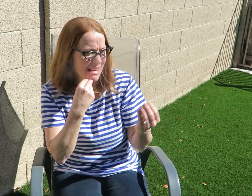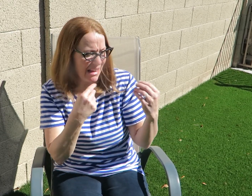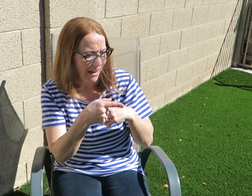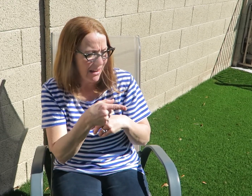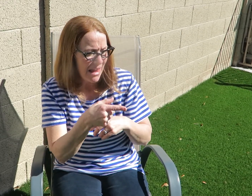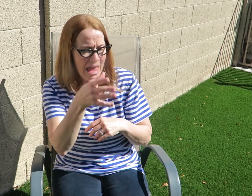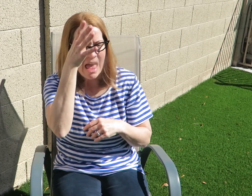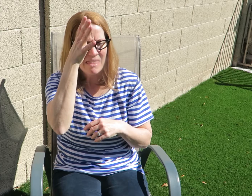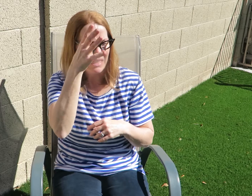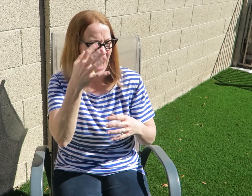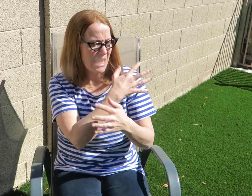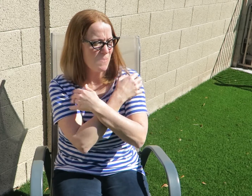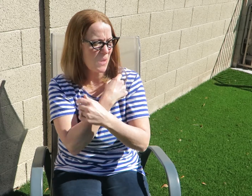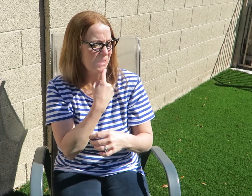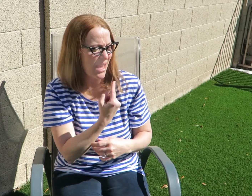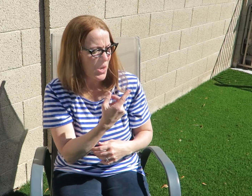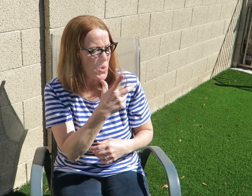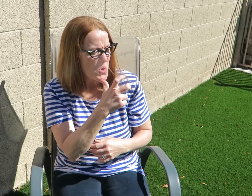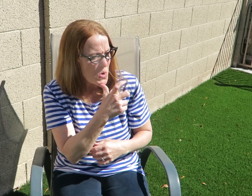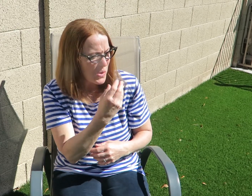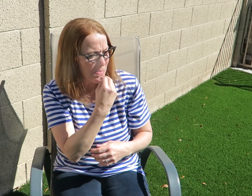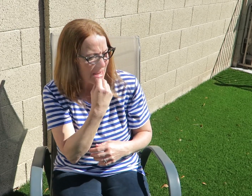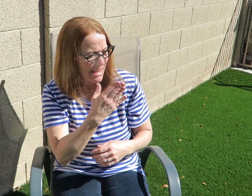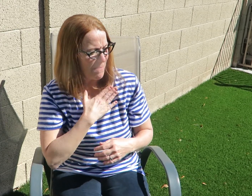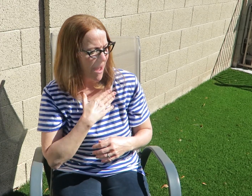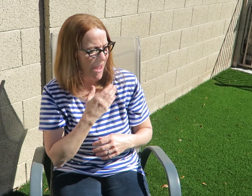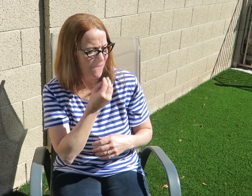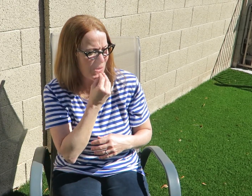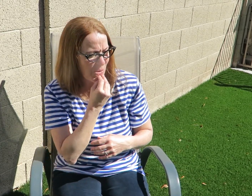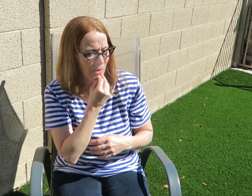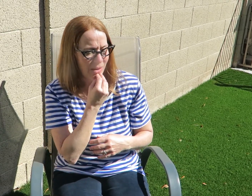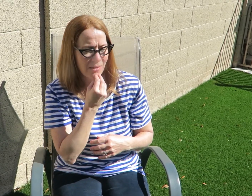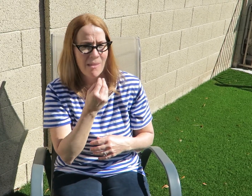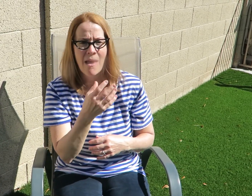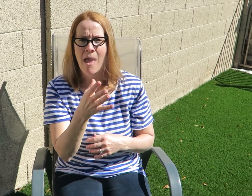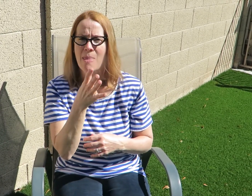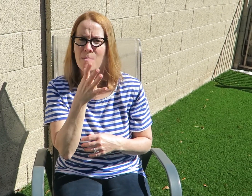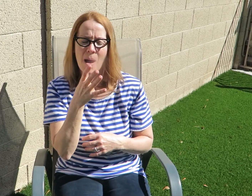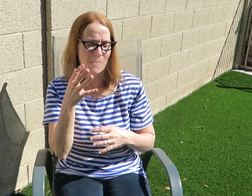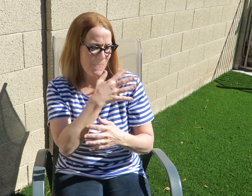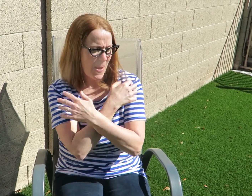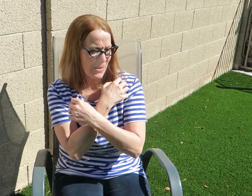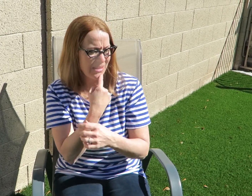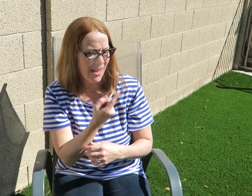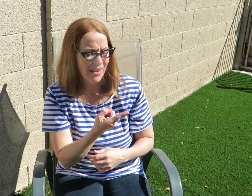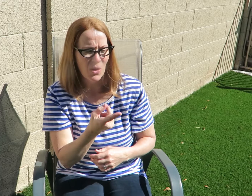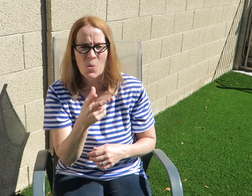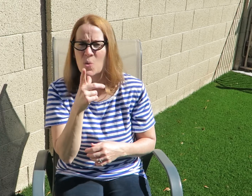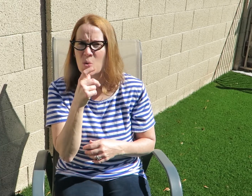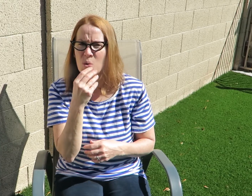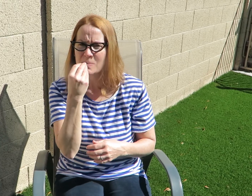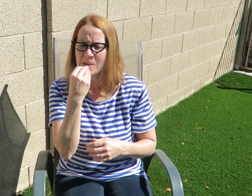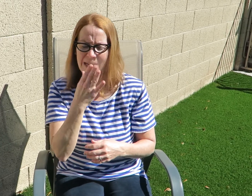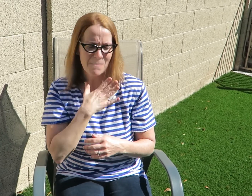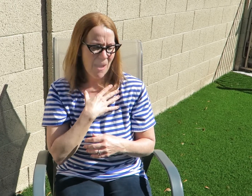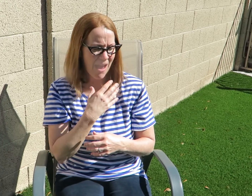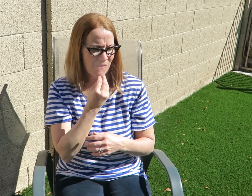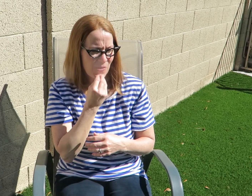eating, and the daddy bear said, who's been eating my food? And the mommy bear said, who's been eating my